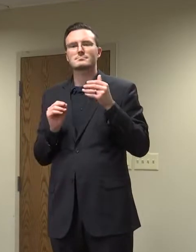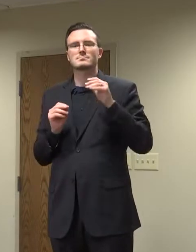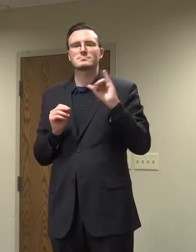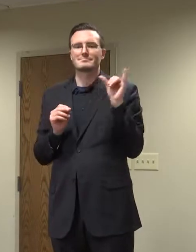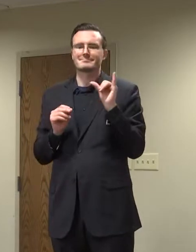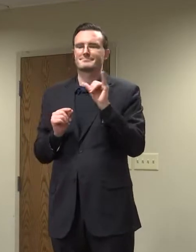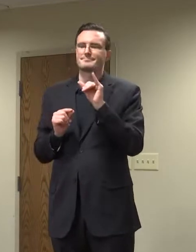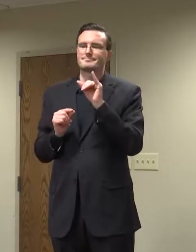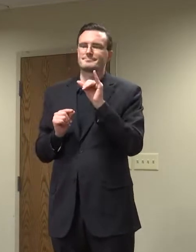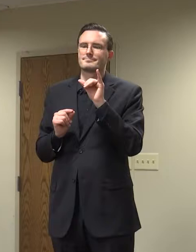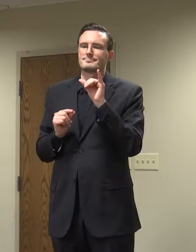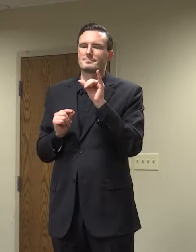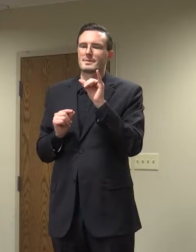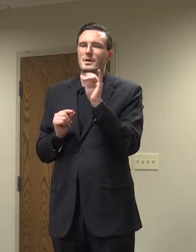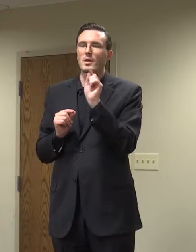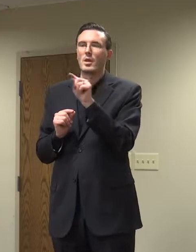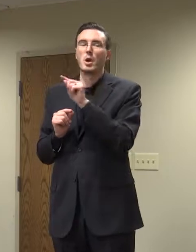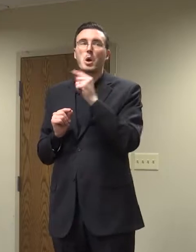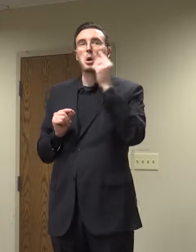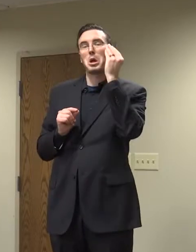for those maybe considering.